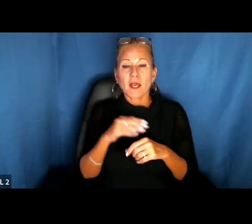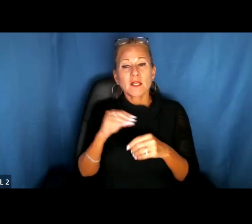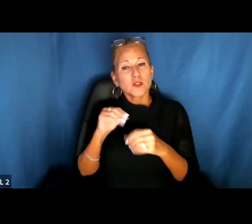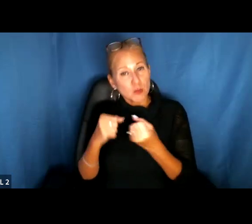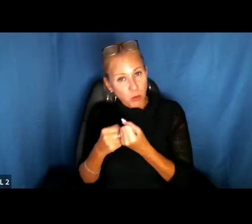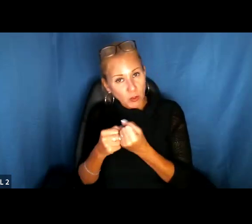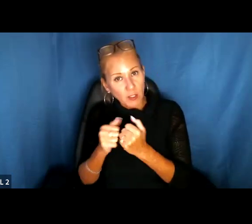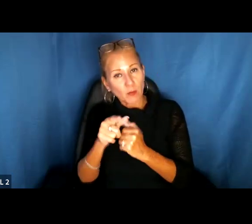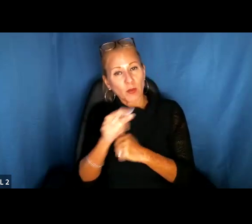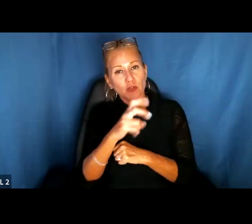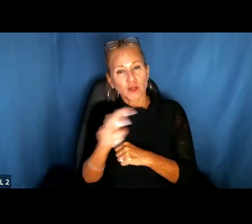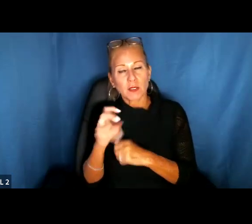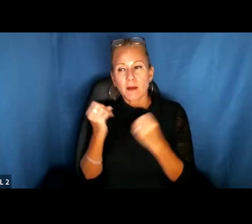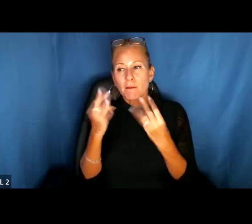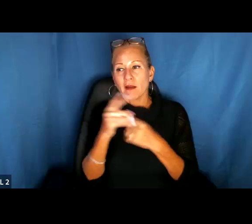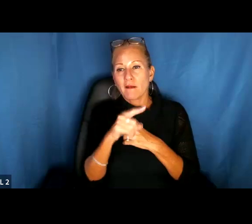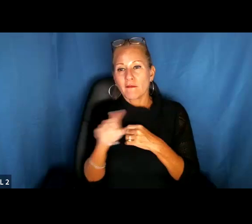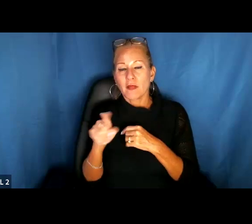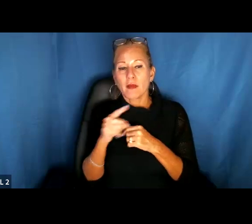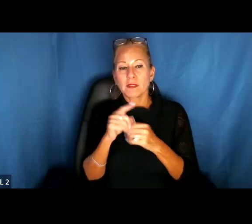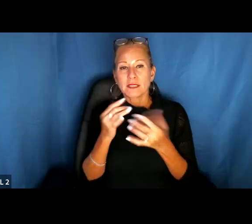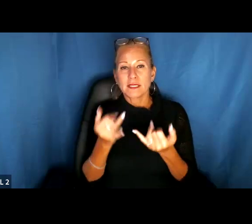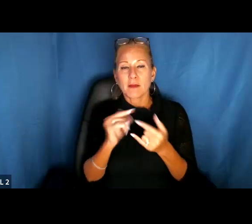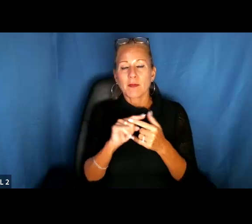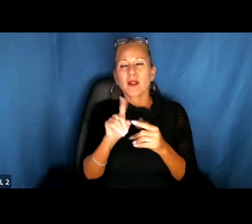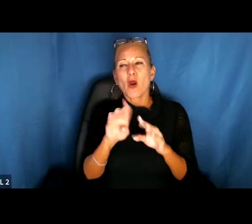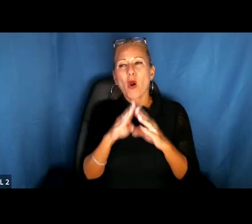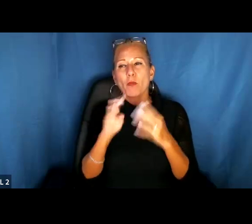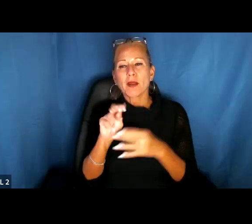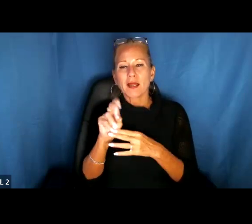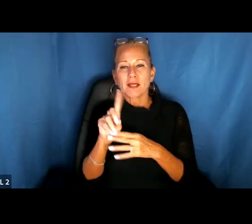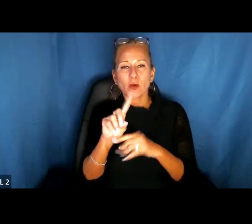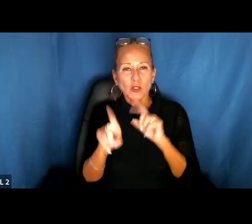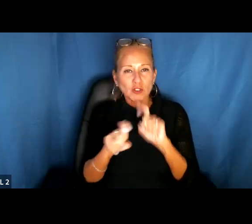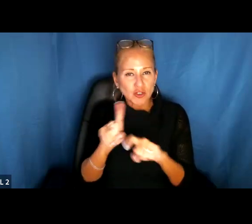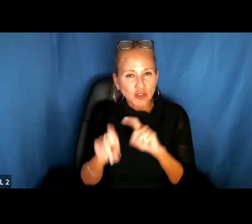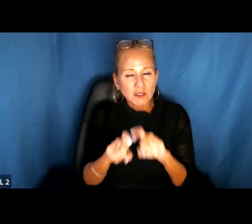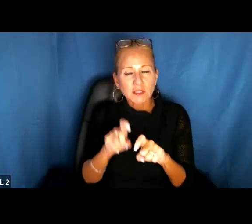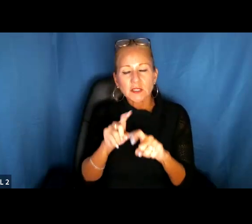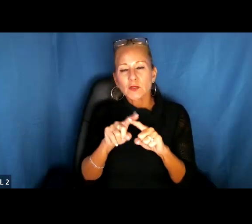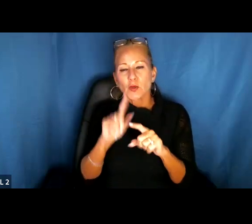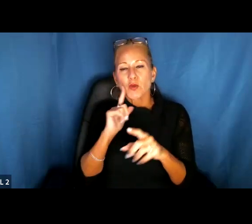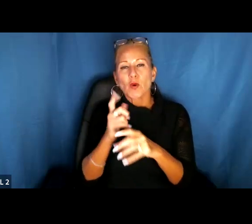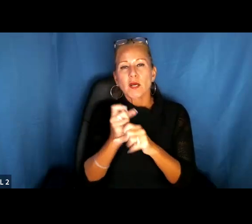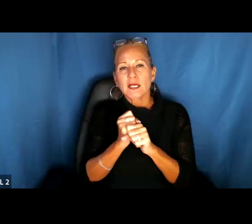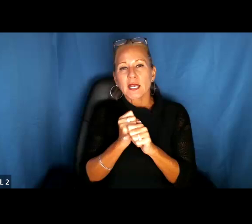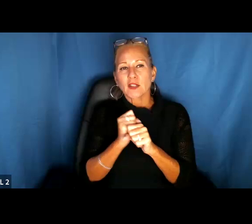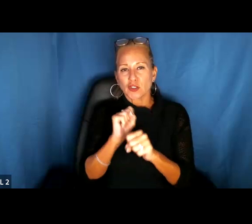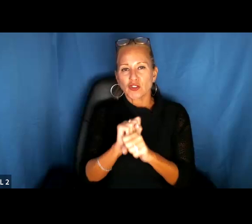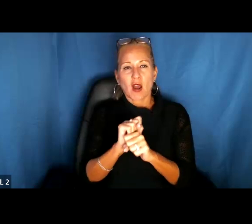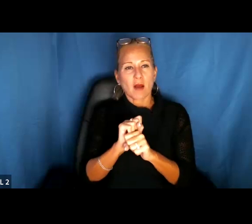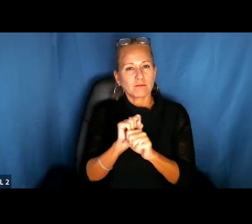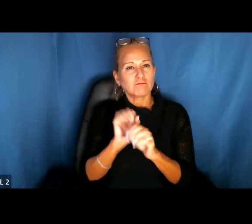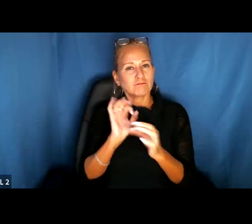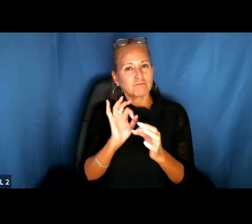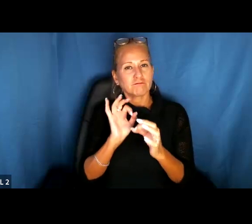with their transition. I mentioned many of them today, but it's those open-ended questions that are going to get the job done. And a